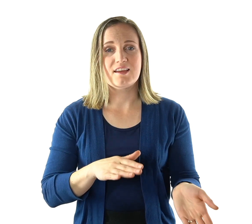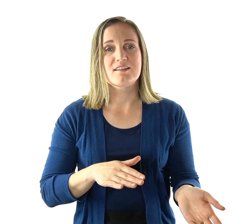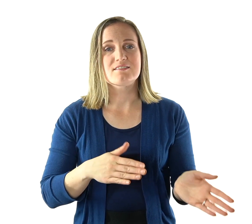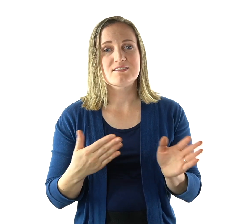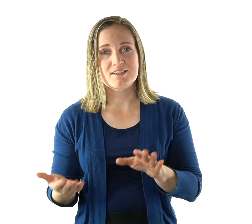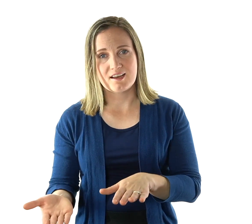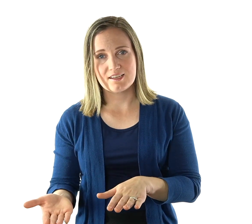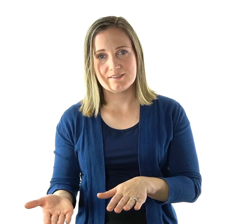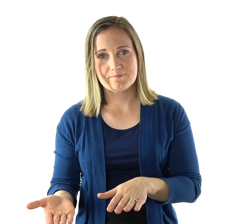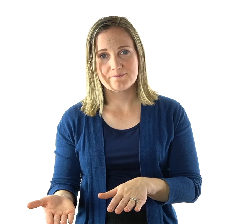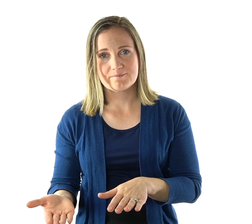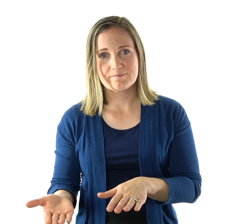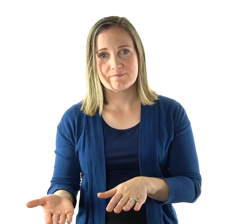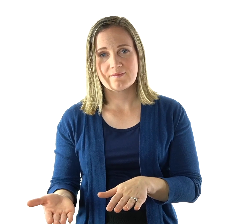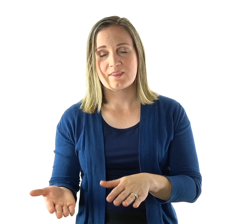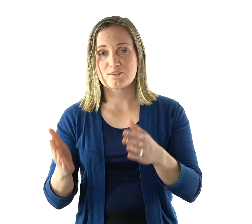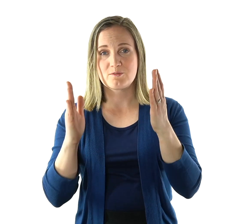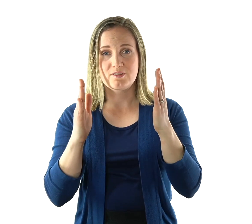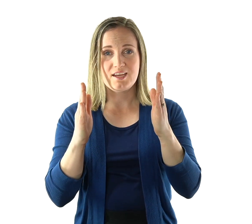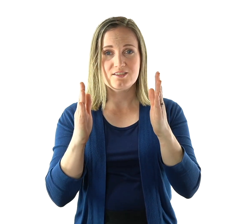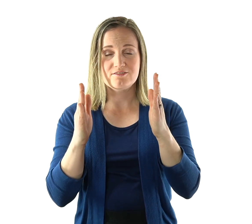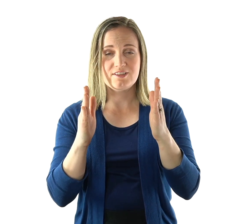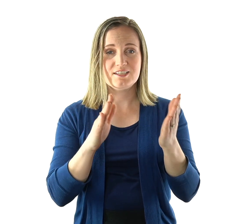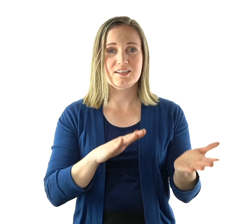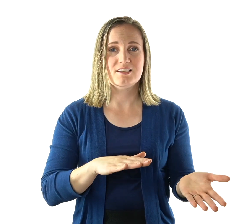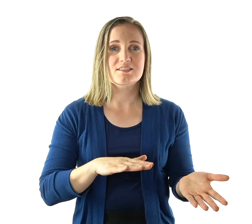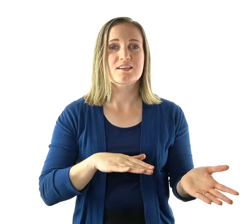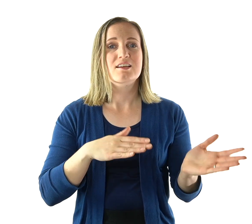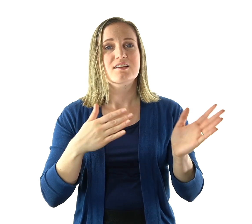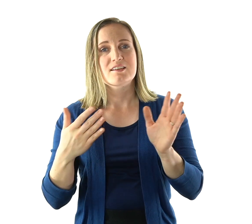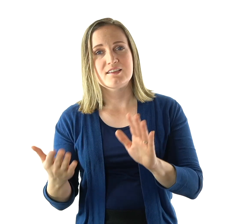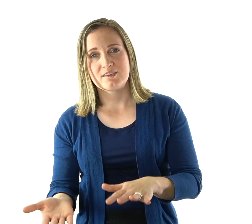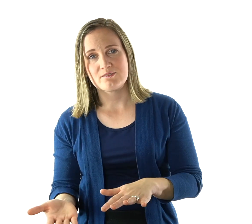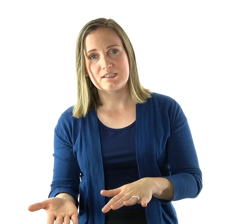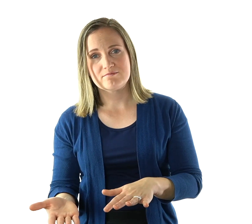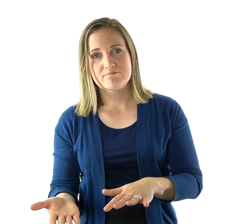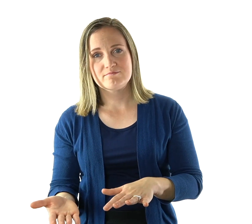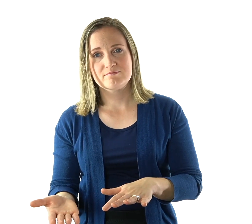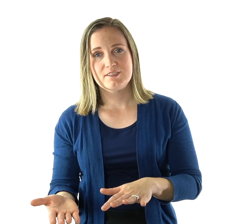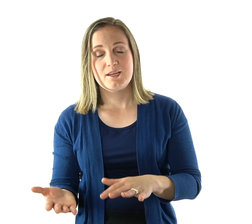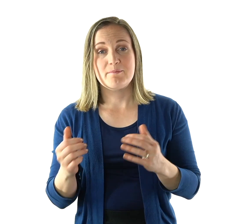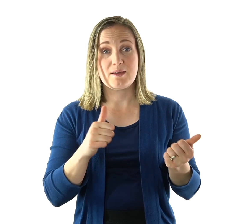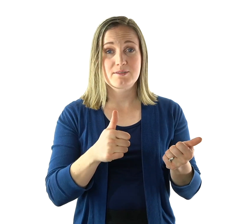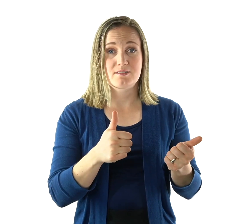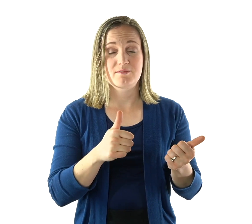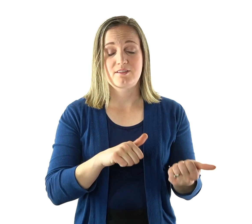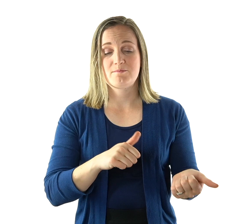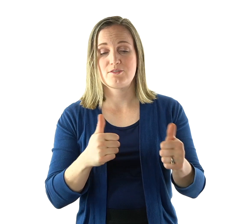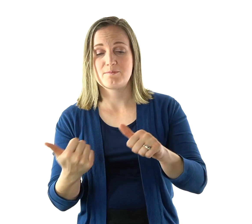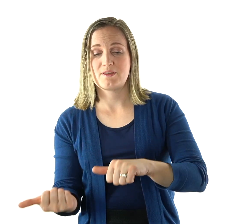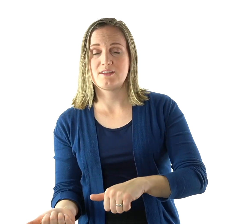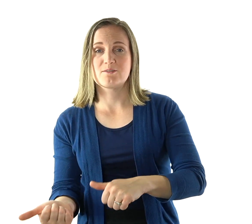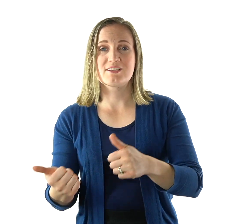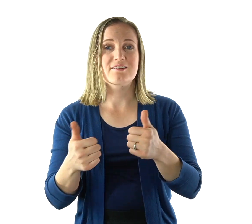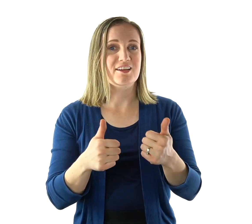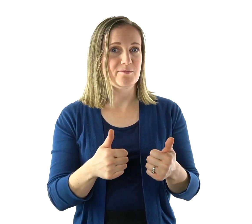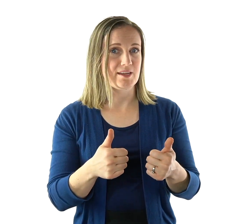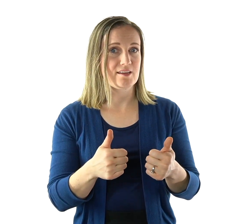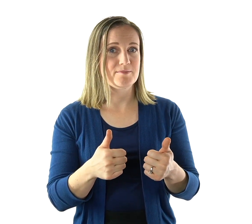then die. So both hands are flat like this and they go down. Baptism, the thumbs are up and they go down and come back up